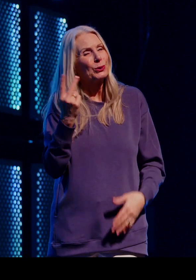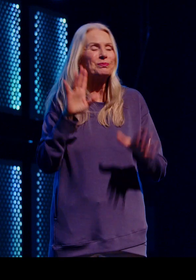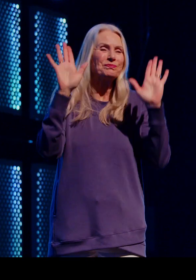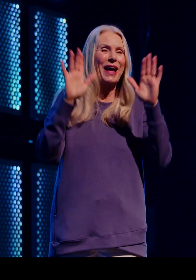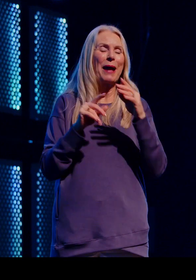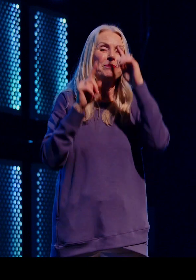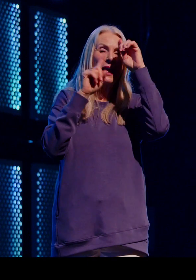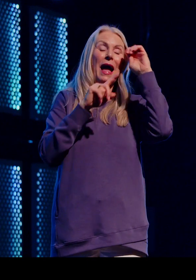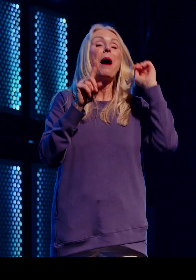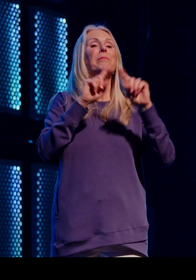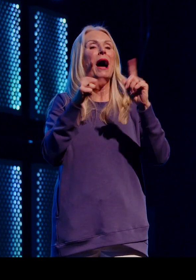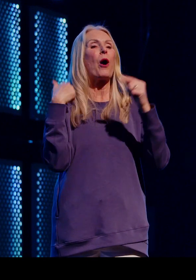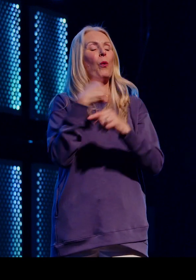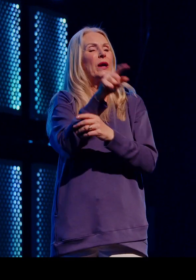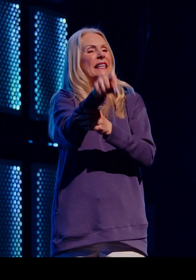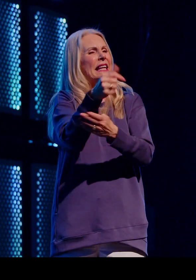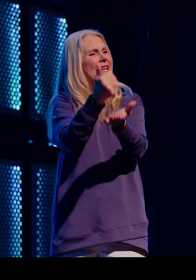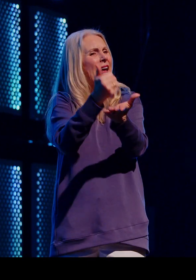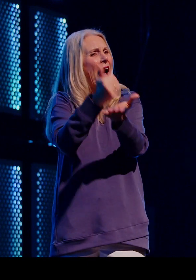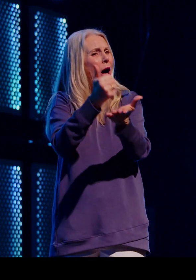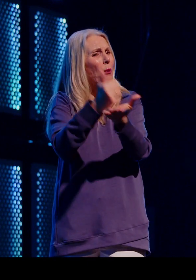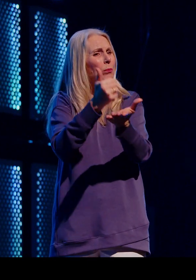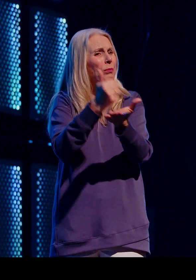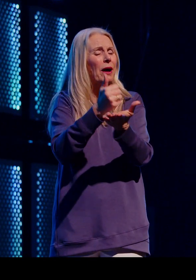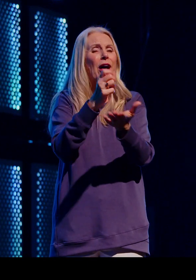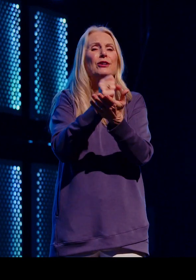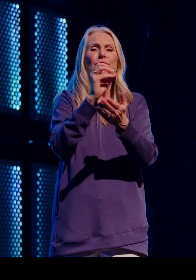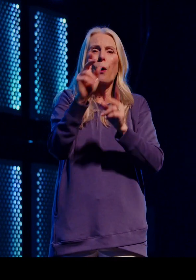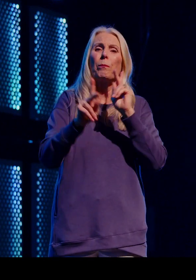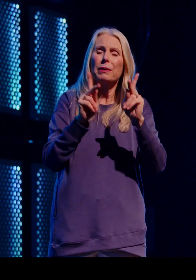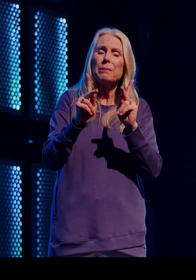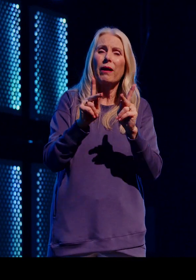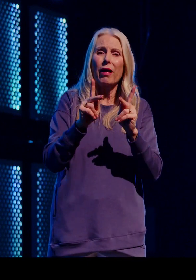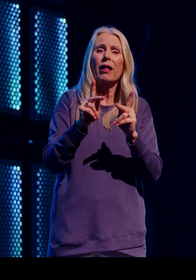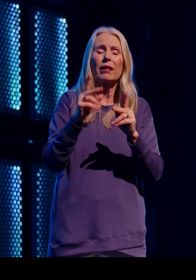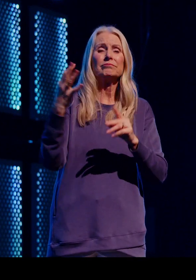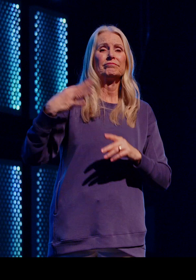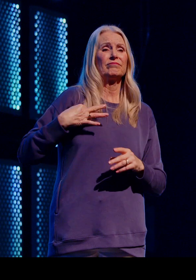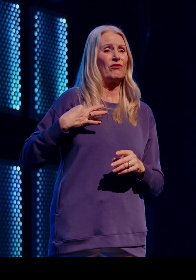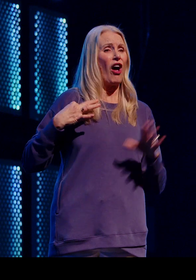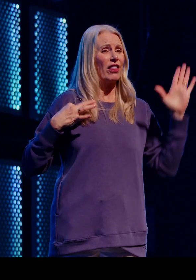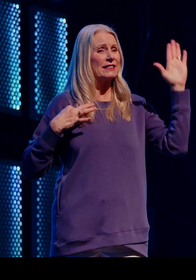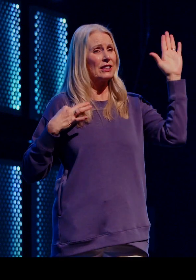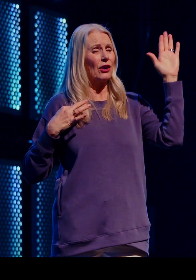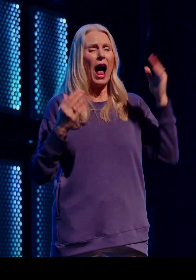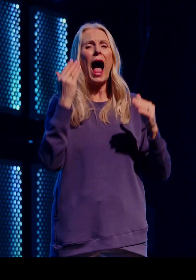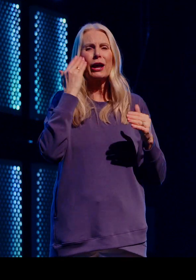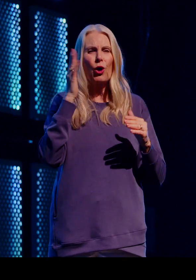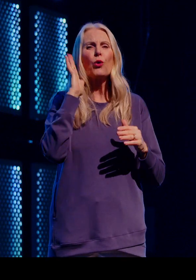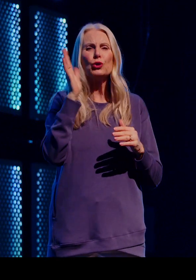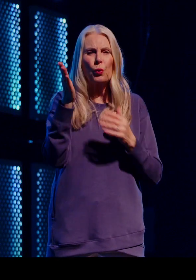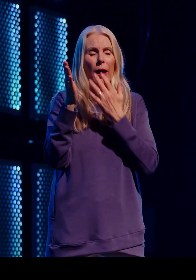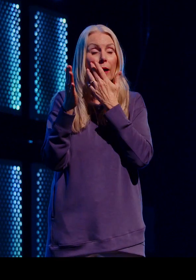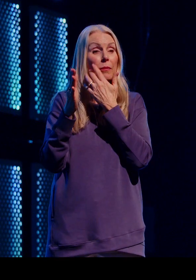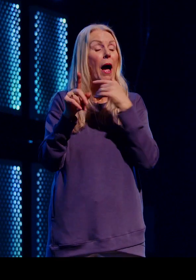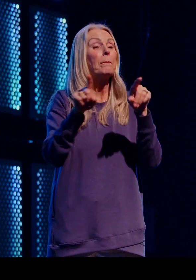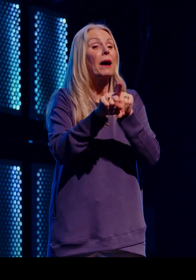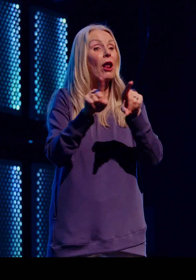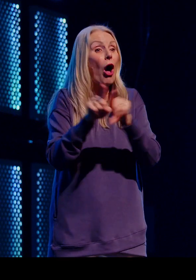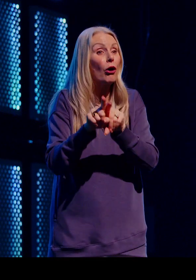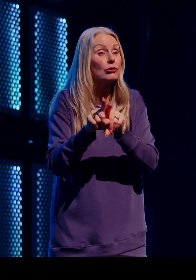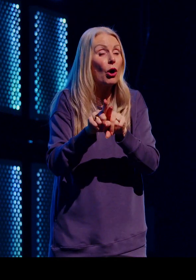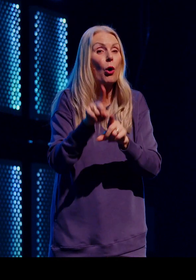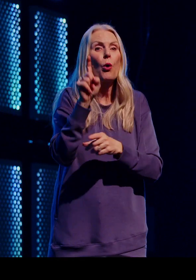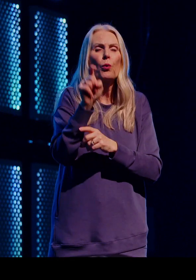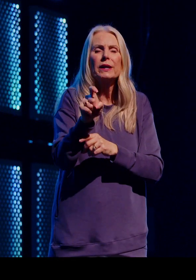We need help, and our church is asking. And so we just need people to rise up. And so we're asking for that, and I know our church will. Also, it's a question we need, again, to take